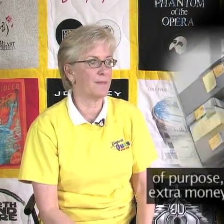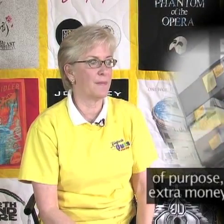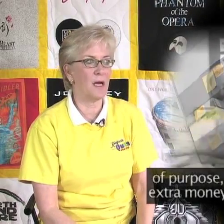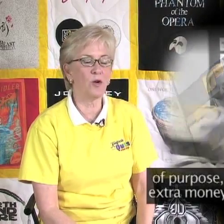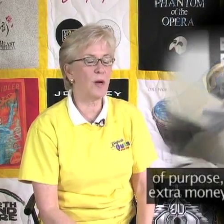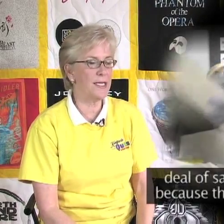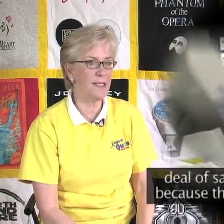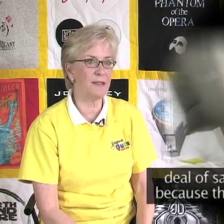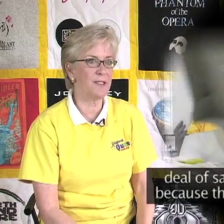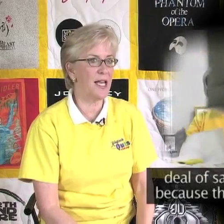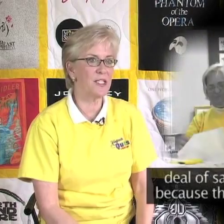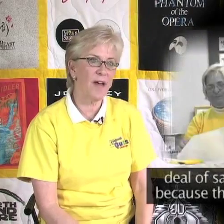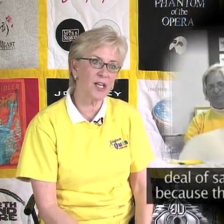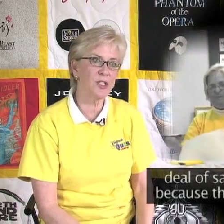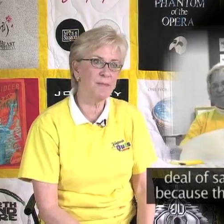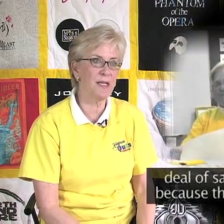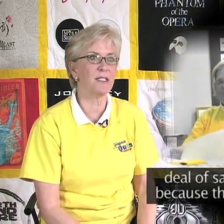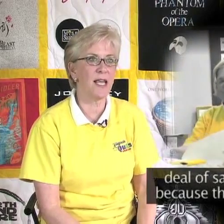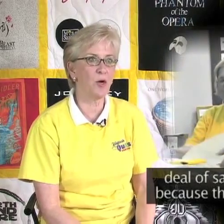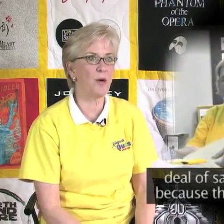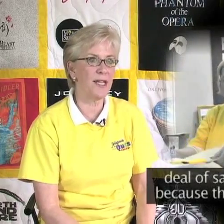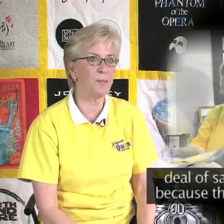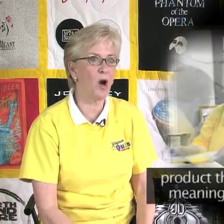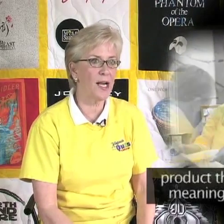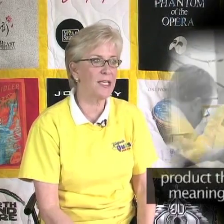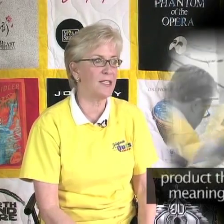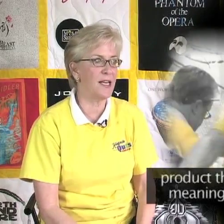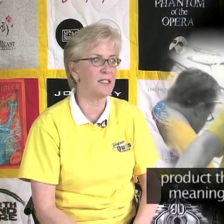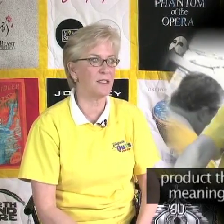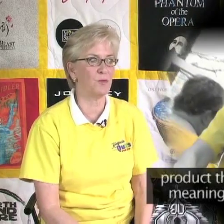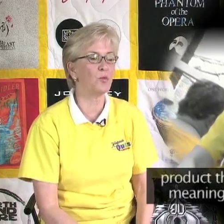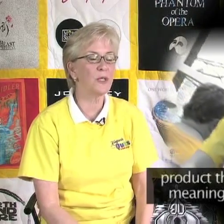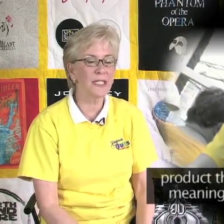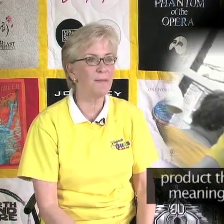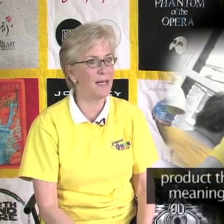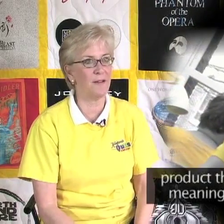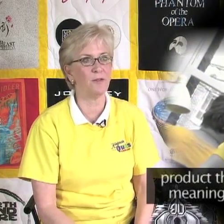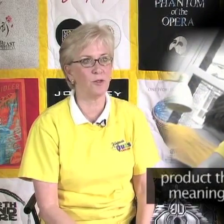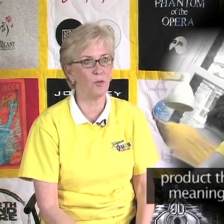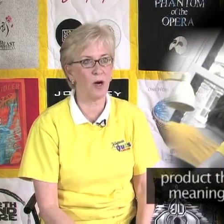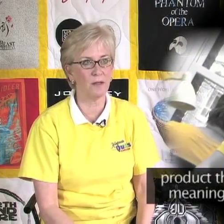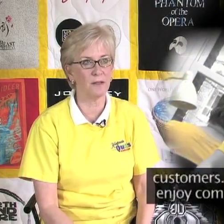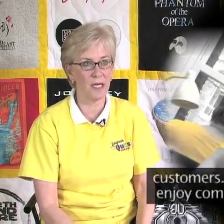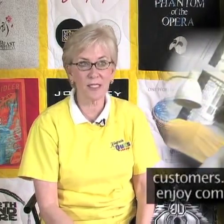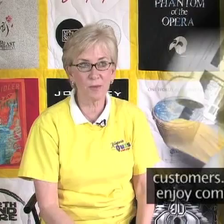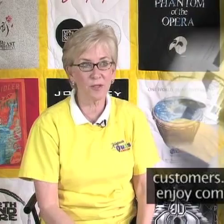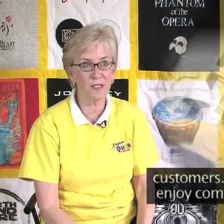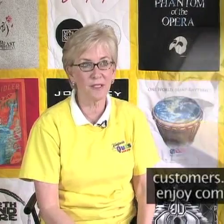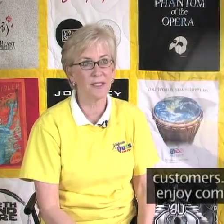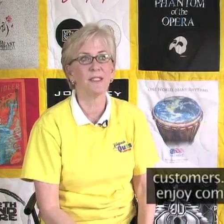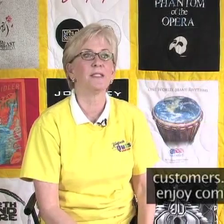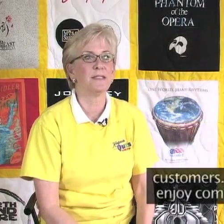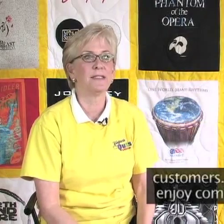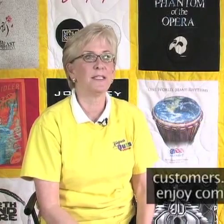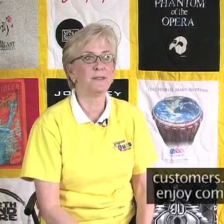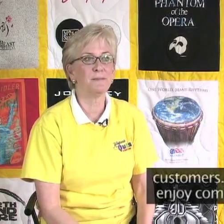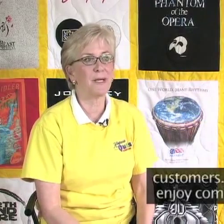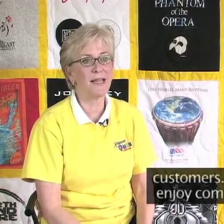a great deal of satisfaction because they create a product that is really meaningful to our customers. I think